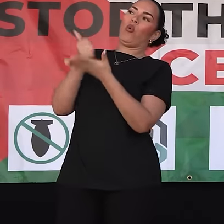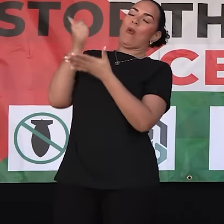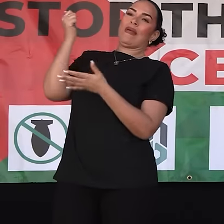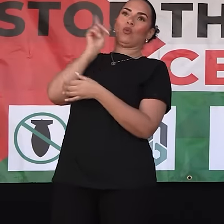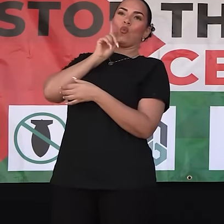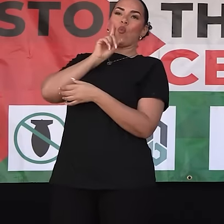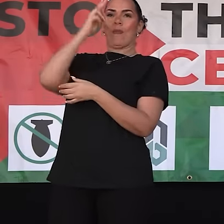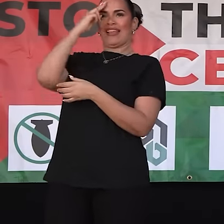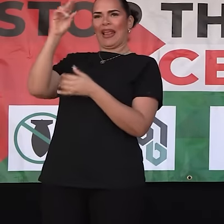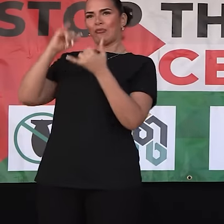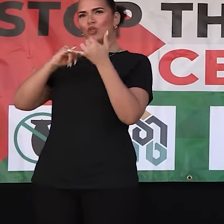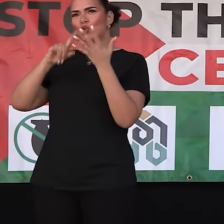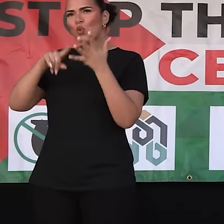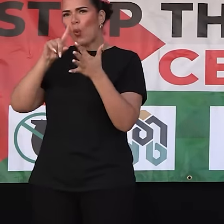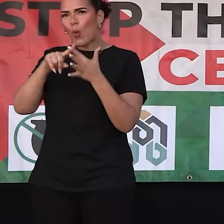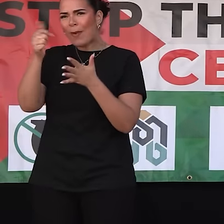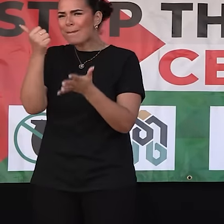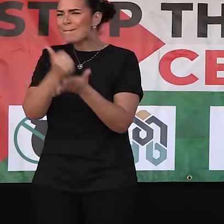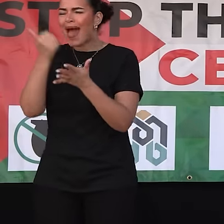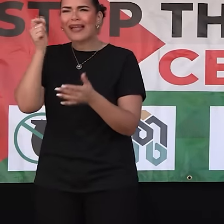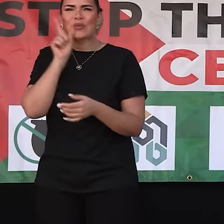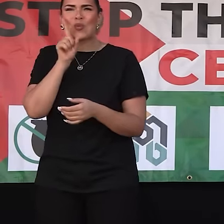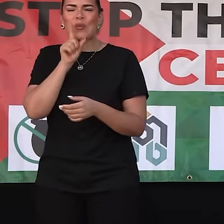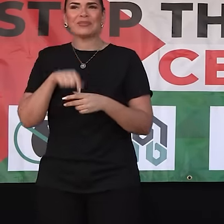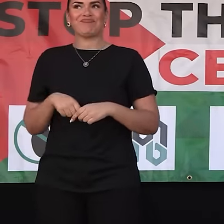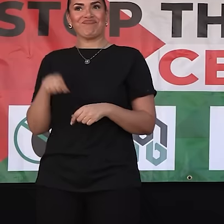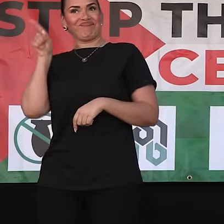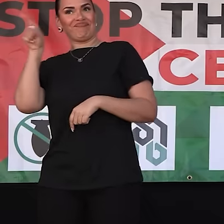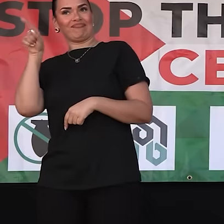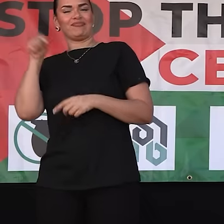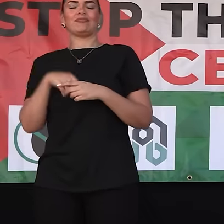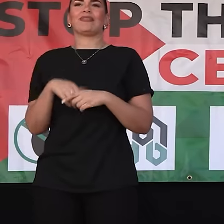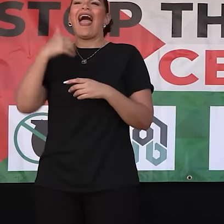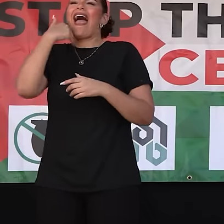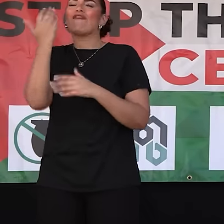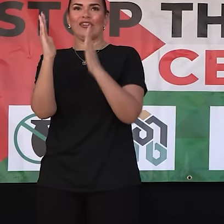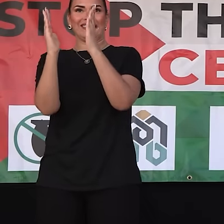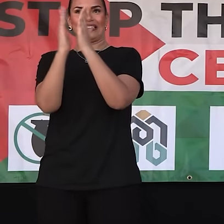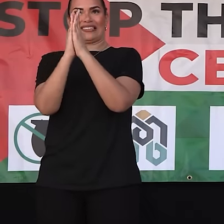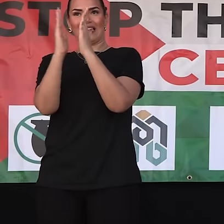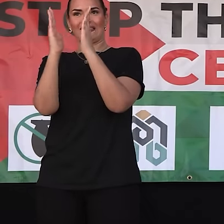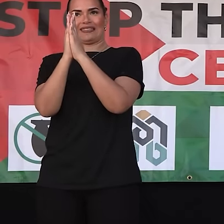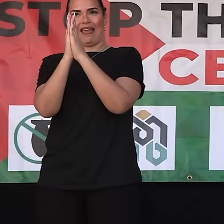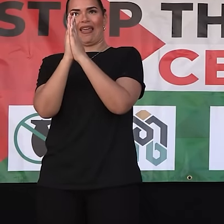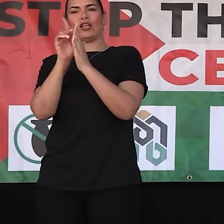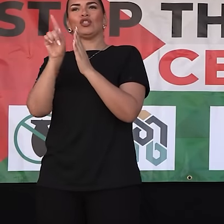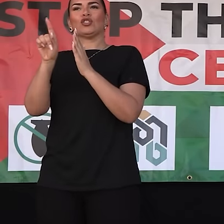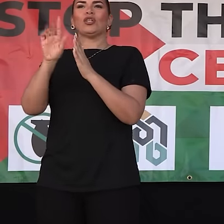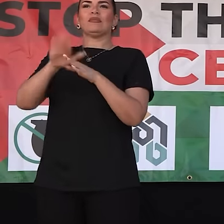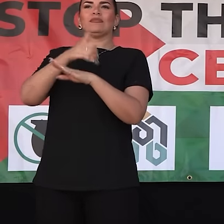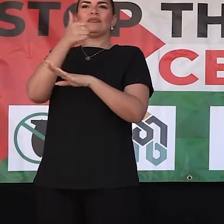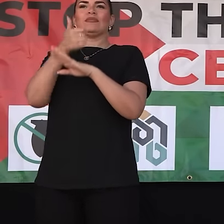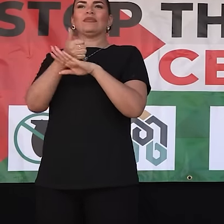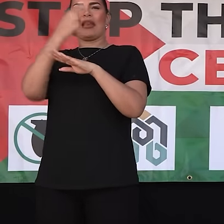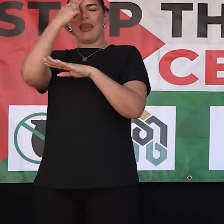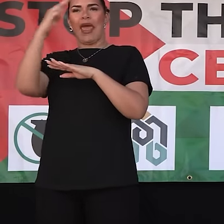called Sue, a teacher, who every Sunday, with an organization called the Hands Up Project, meets up